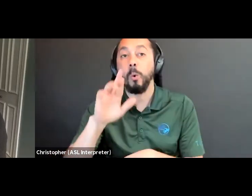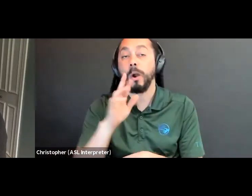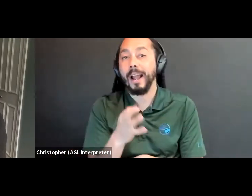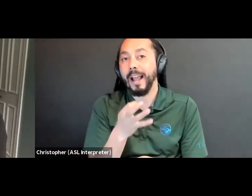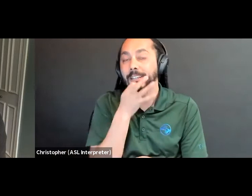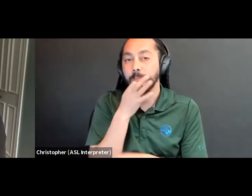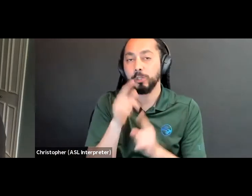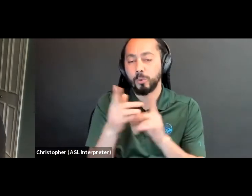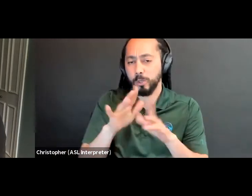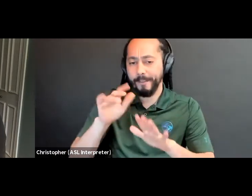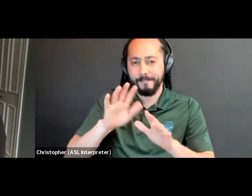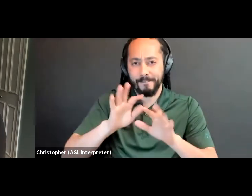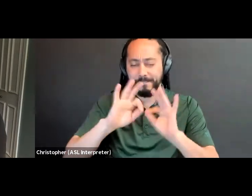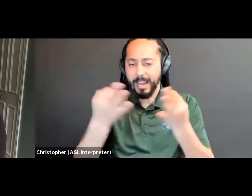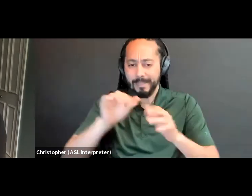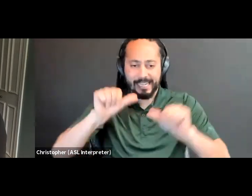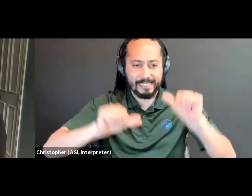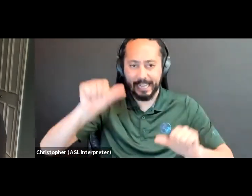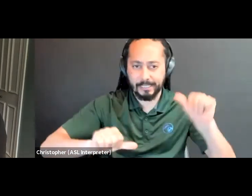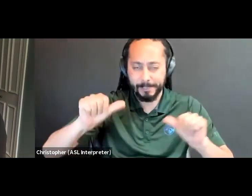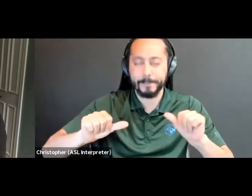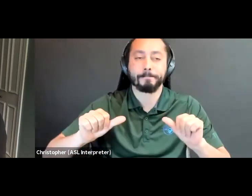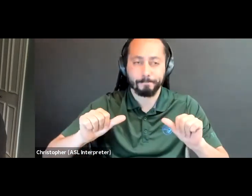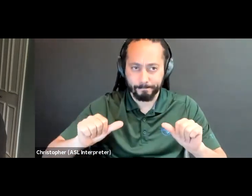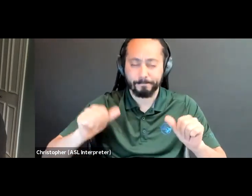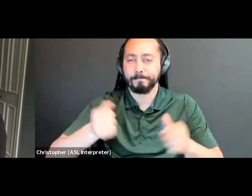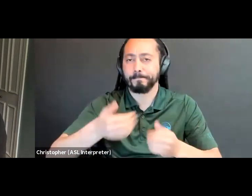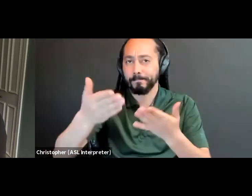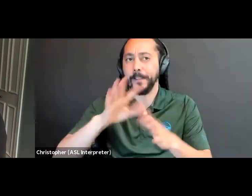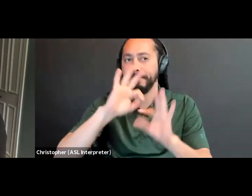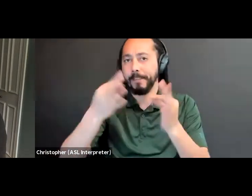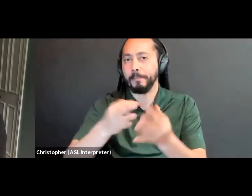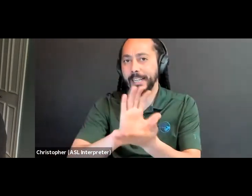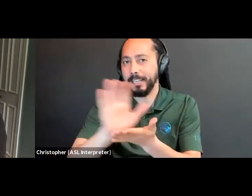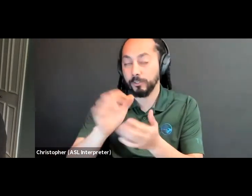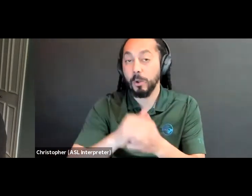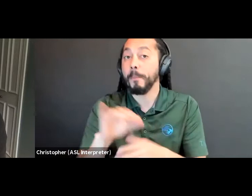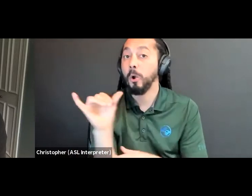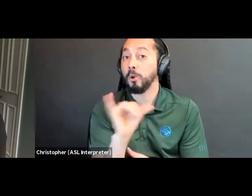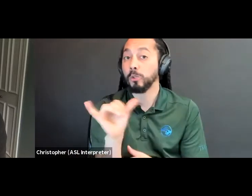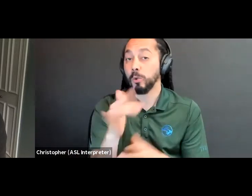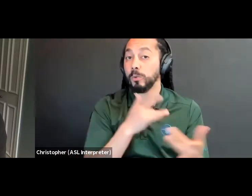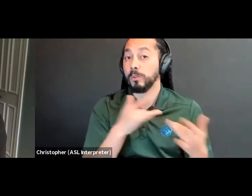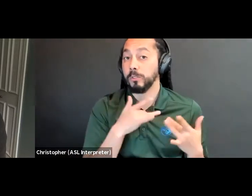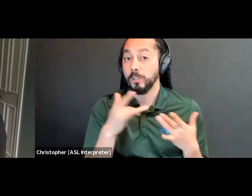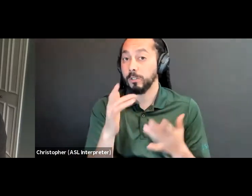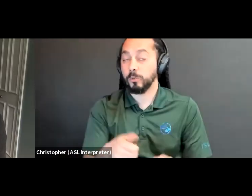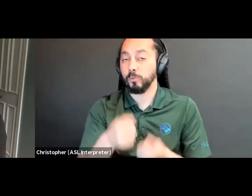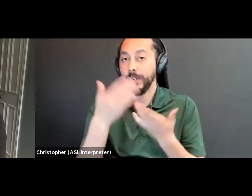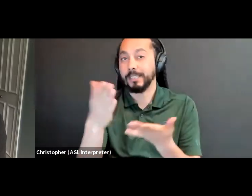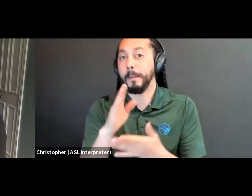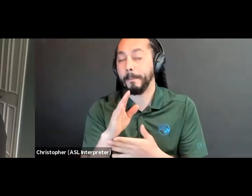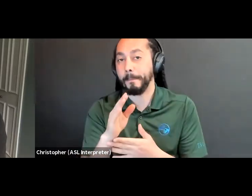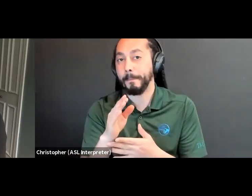family assessment, but in some cases, it was also those concerns were also initially raised by